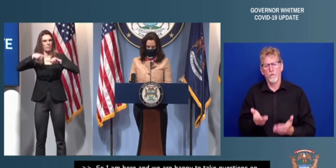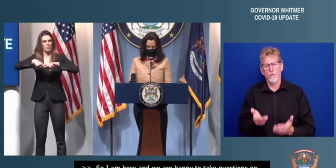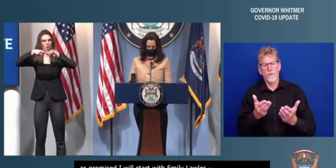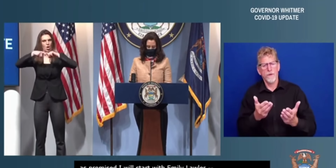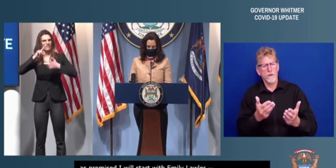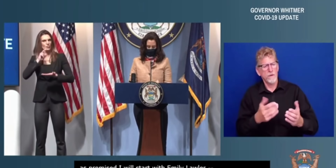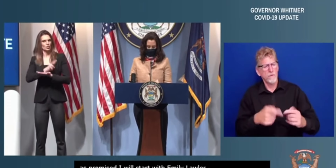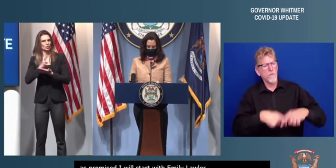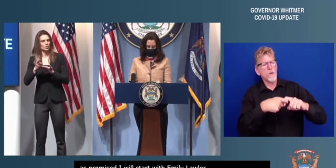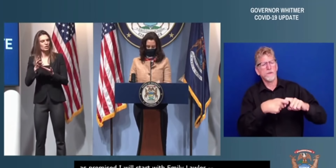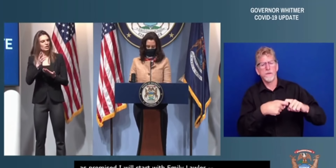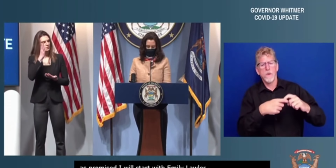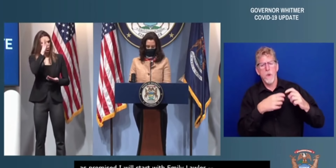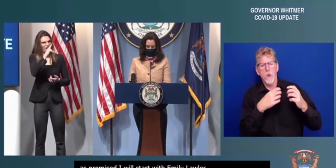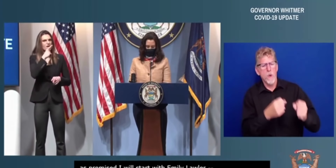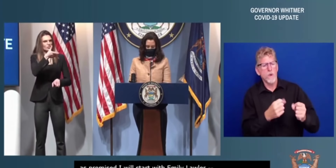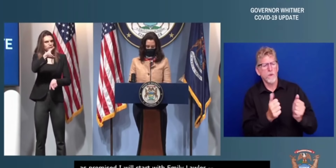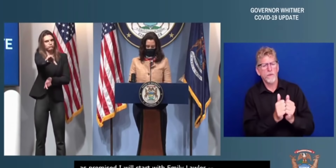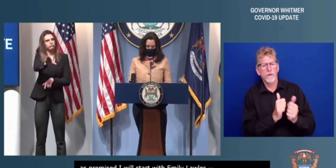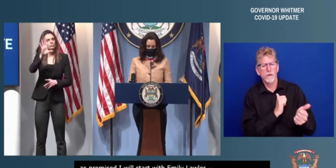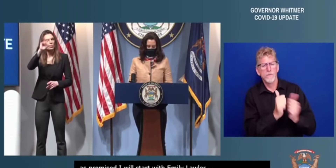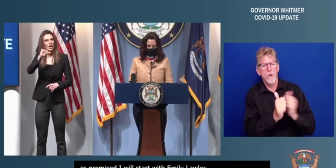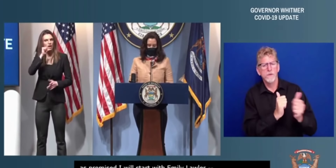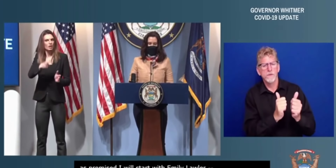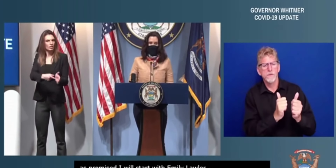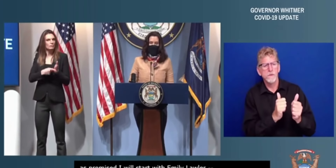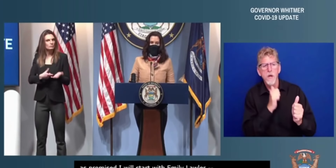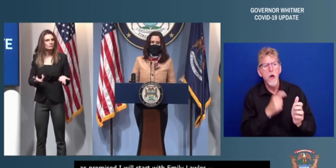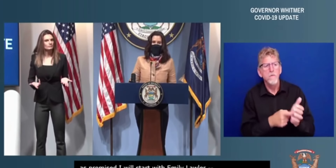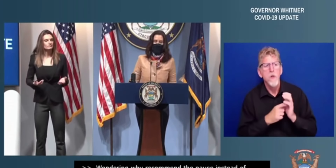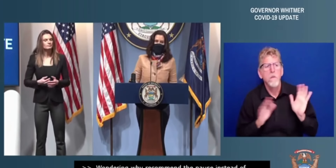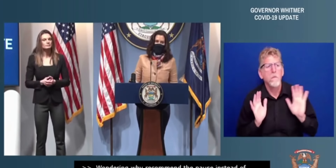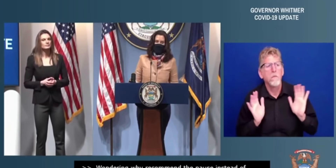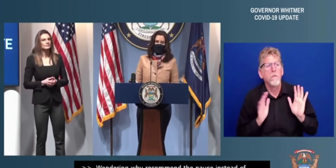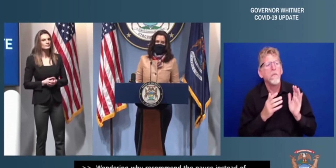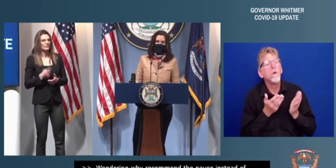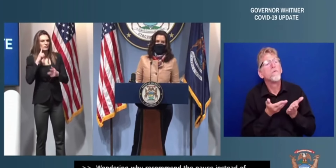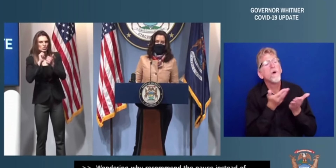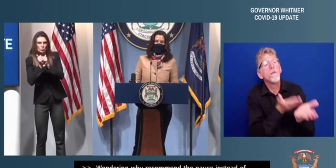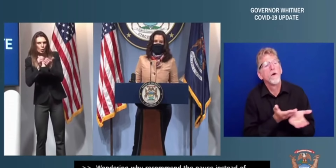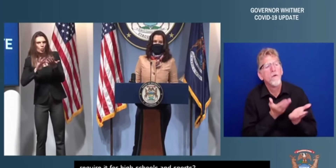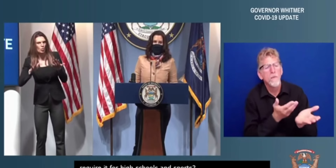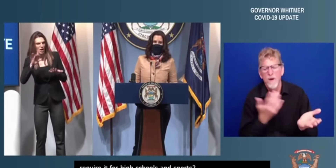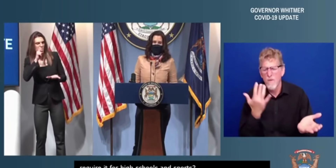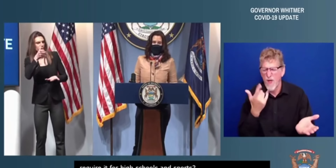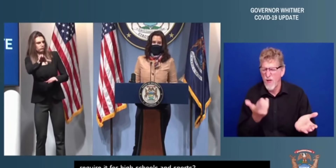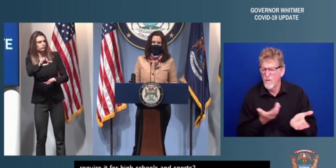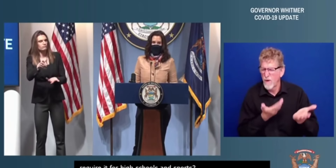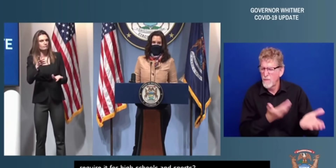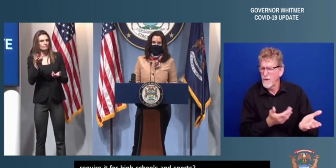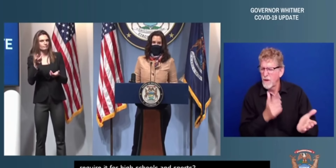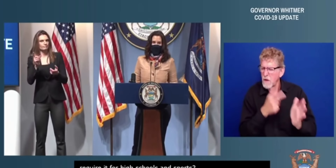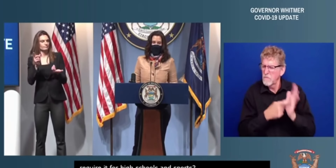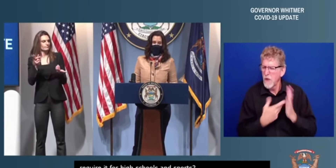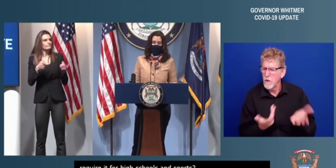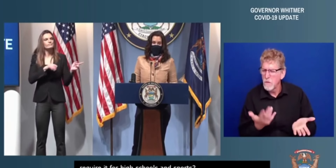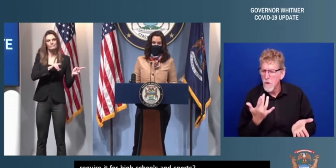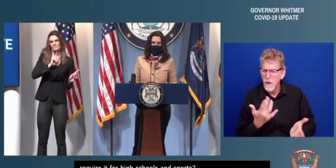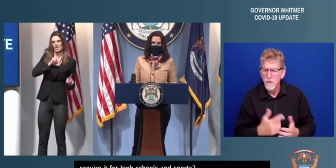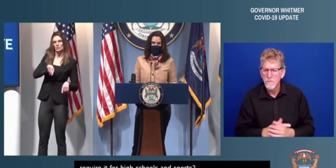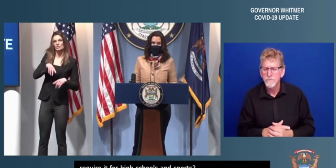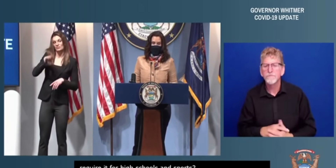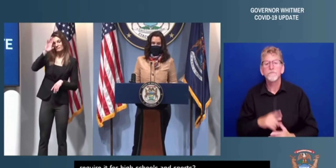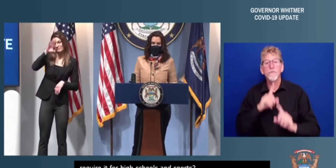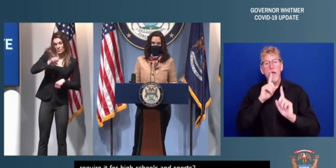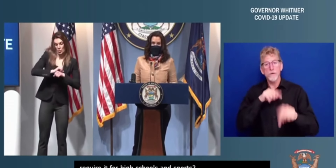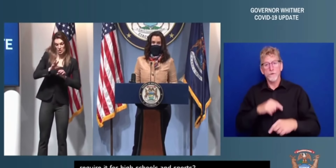for high schools and youth sports? Well, let me start with this. You know, this pandemic has been hard on